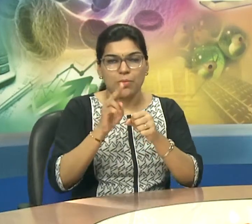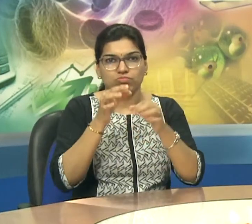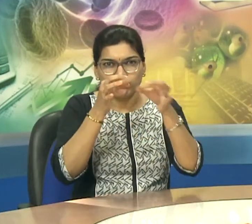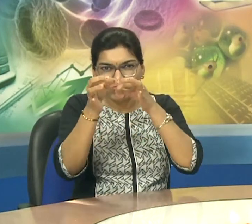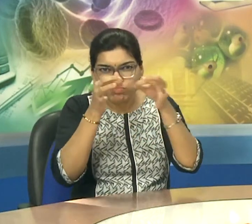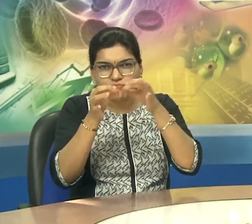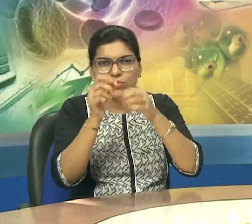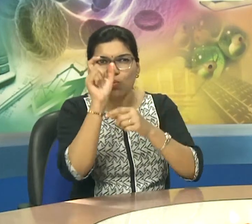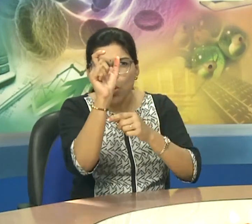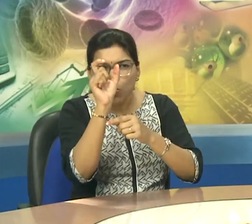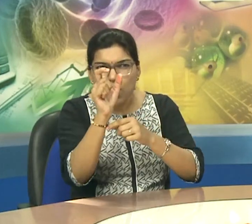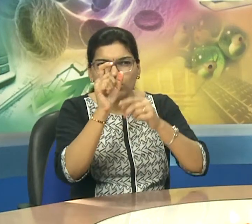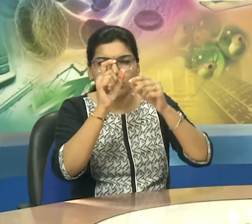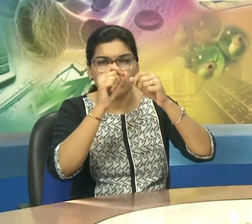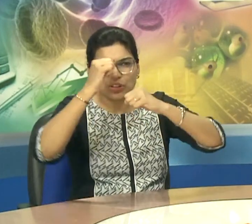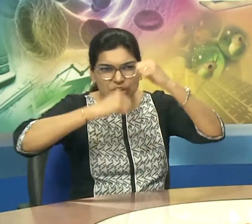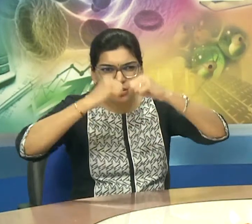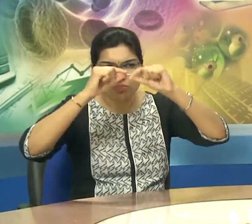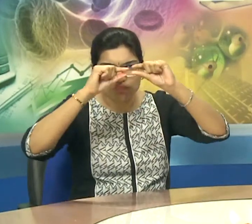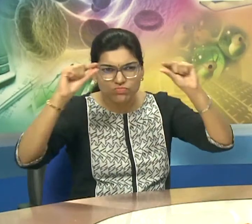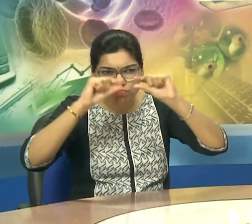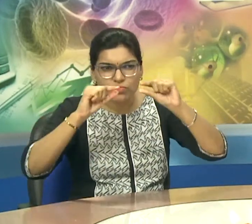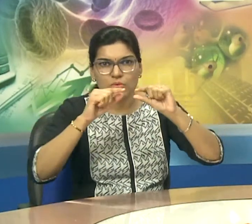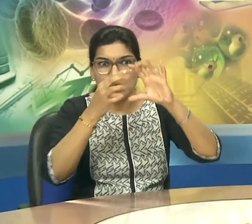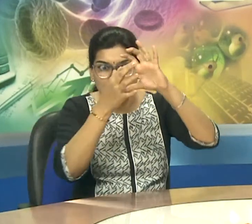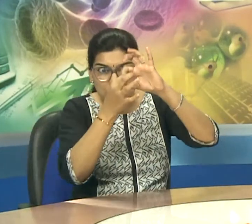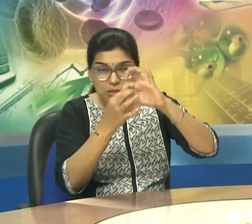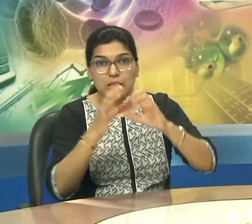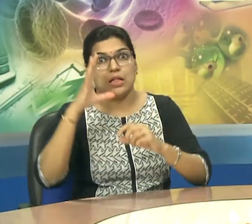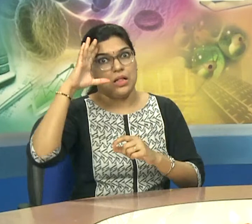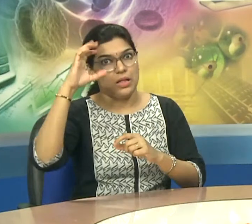Till now we covered the grammar part of this lesson.